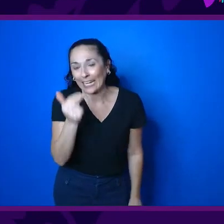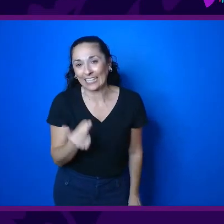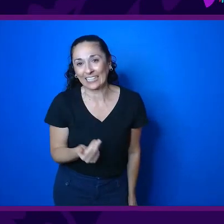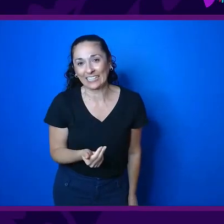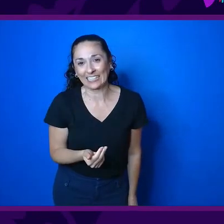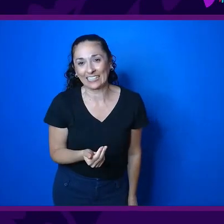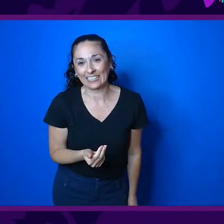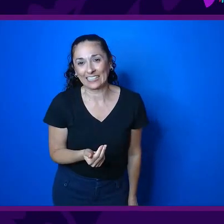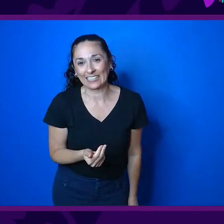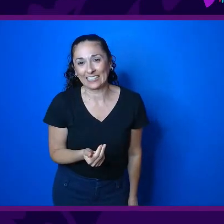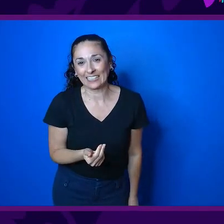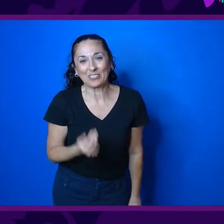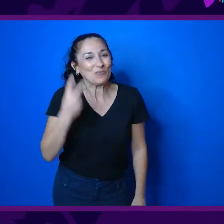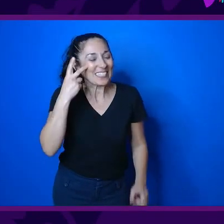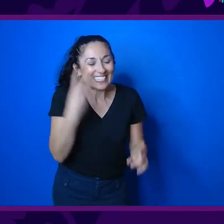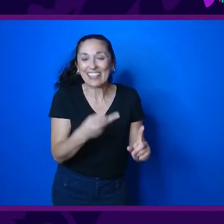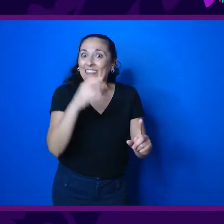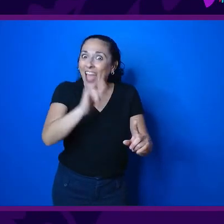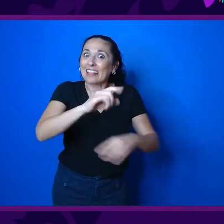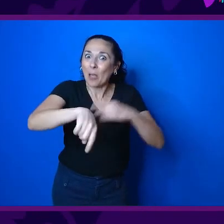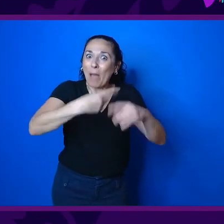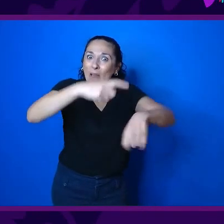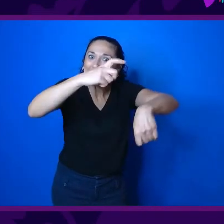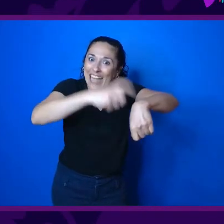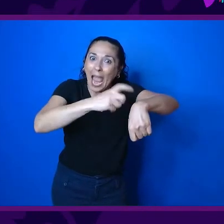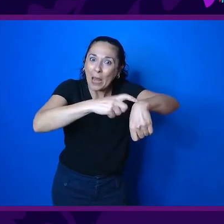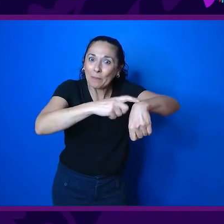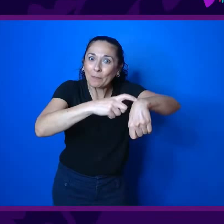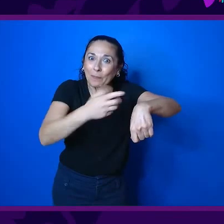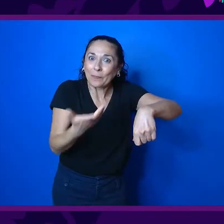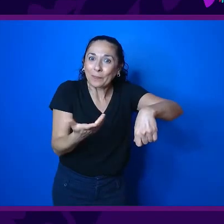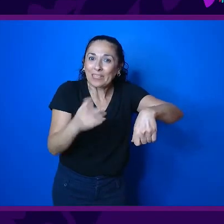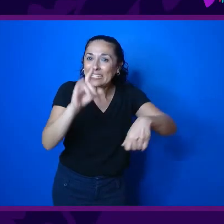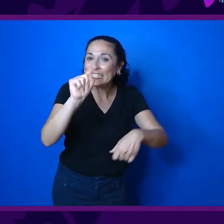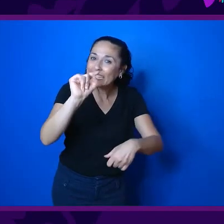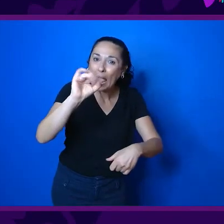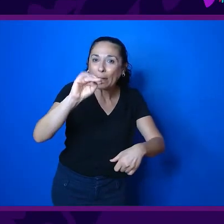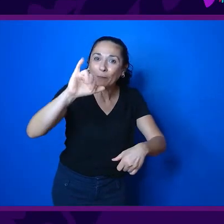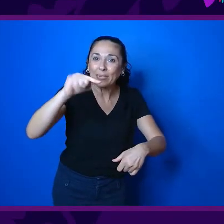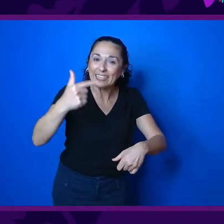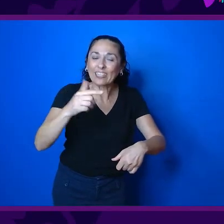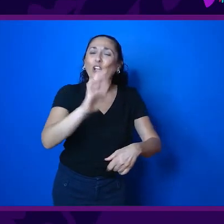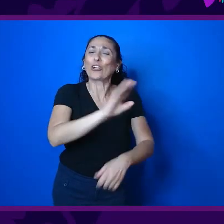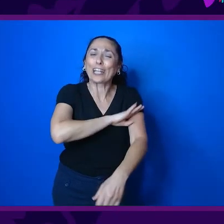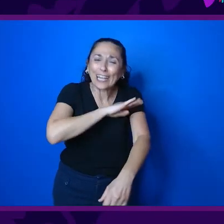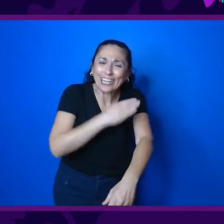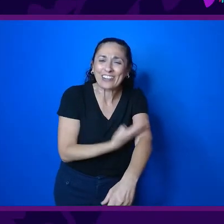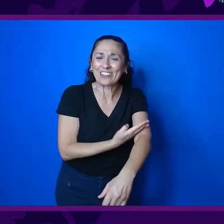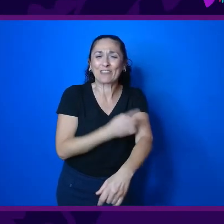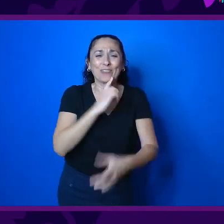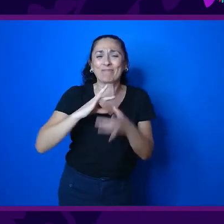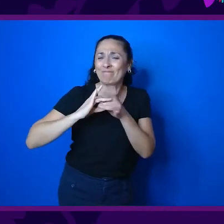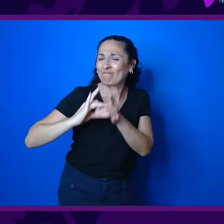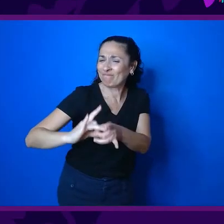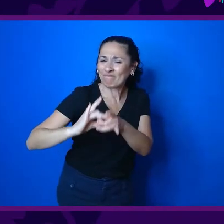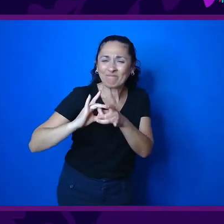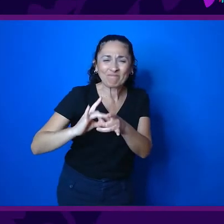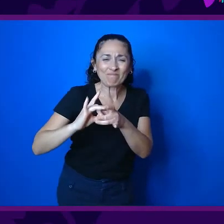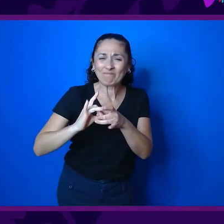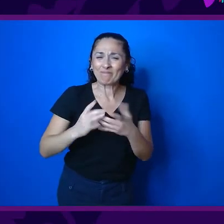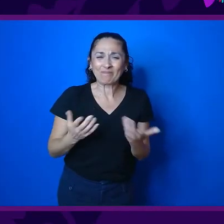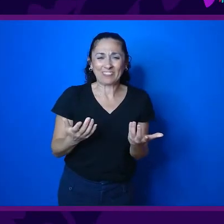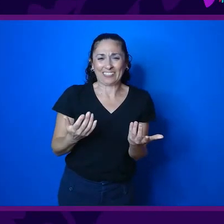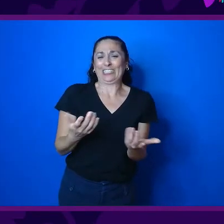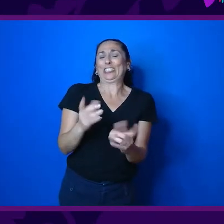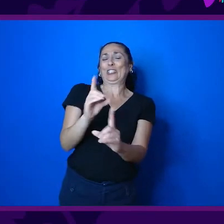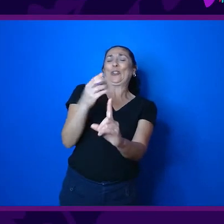that's all about timing, so often, and just the energy, she really connects. She's very, I'm talking about you like, Dolores, you're so,